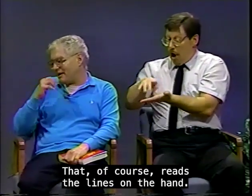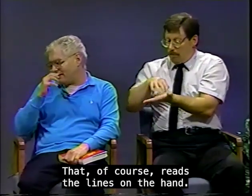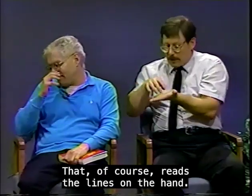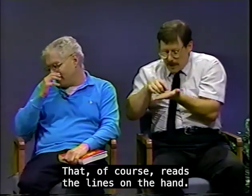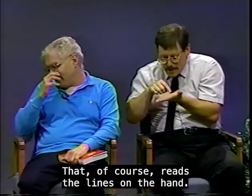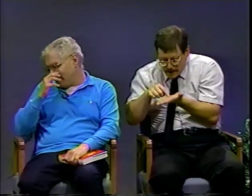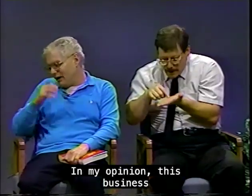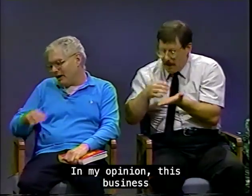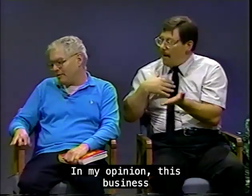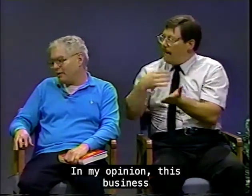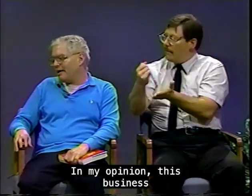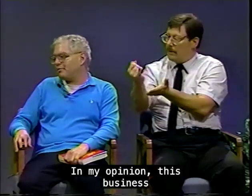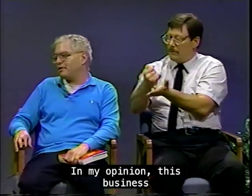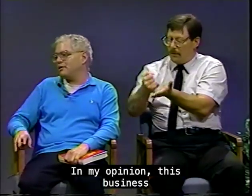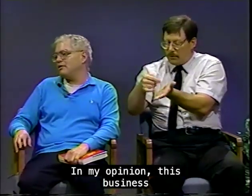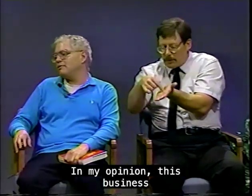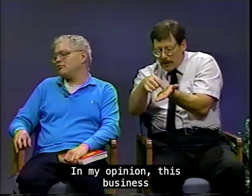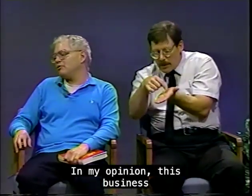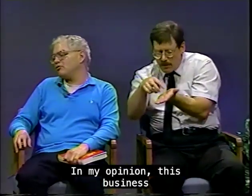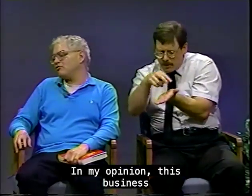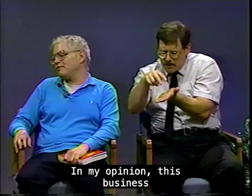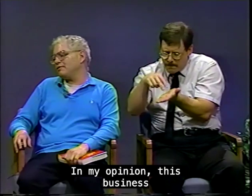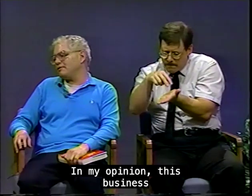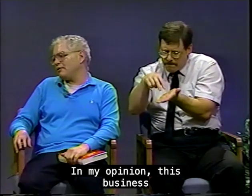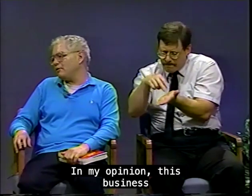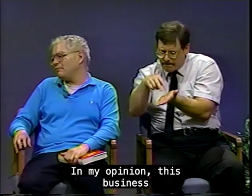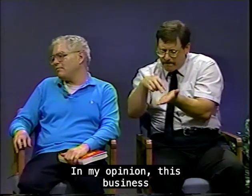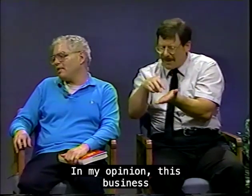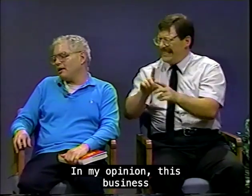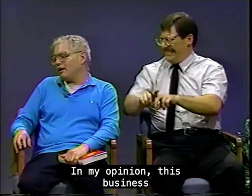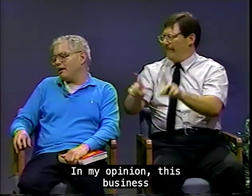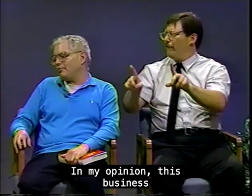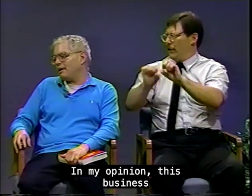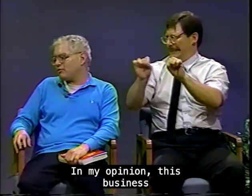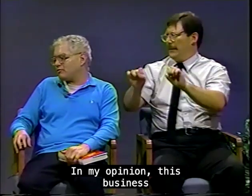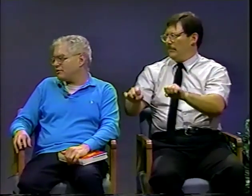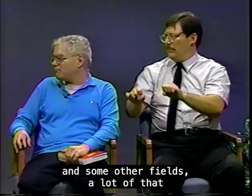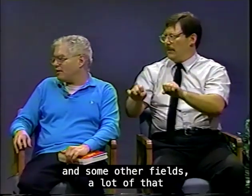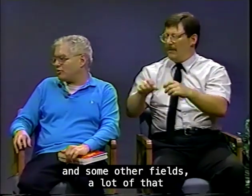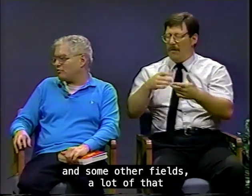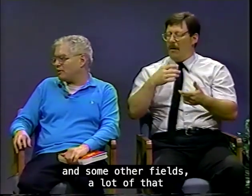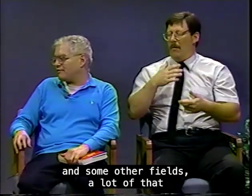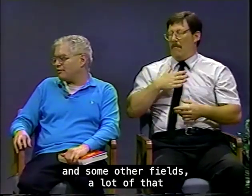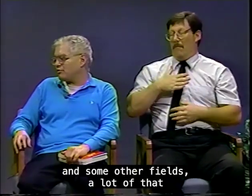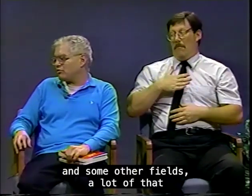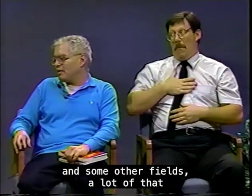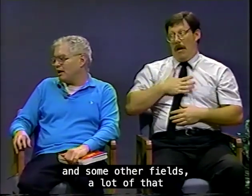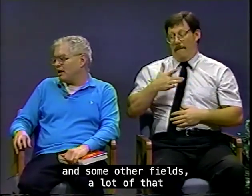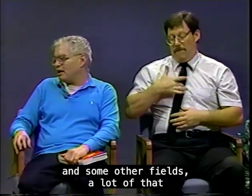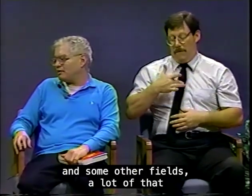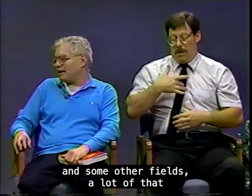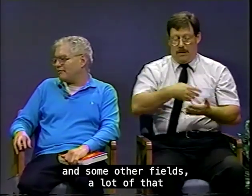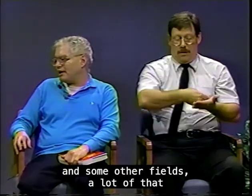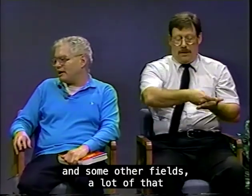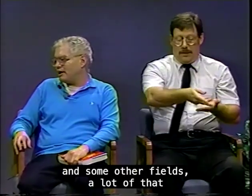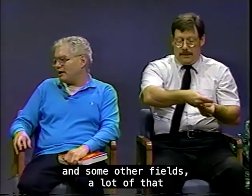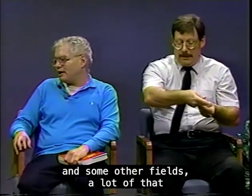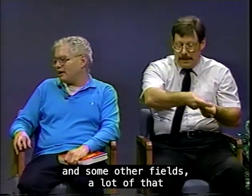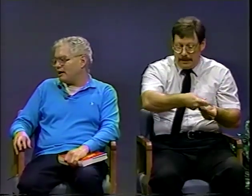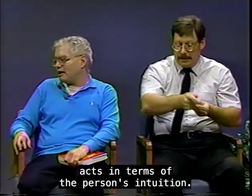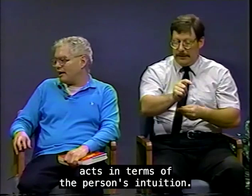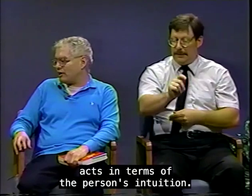on the hand. In my opinion, this business with the tarot, palmistry, and some other fields, a lot of